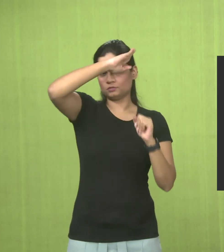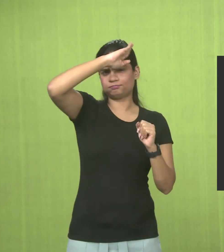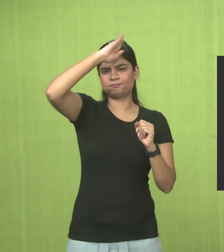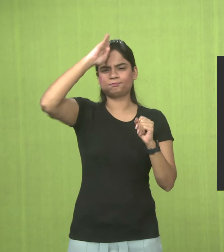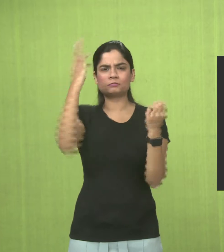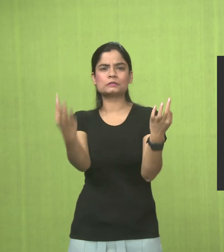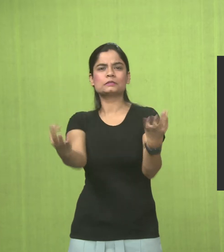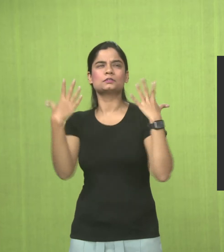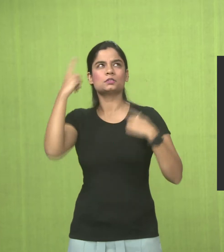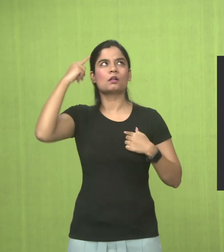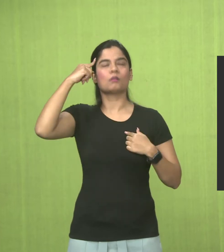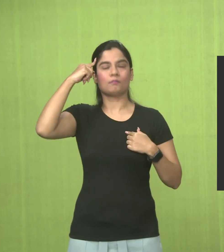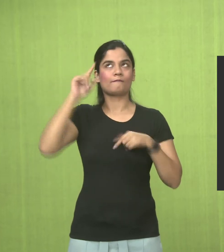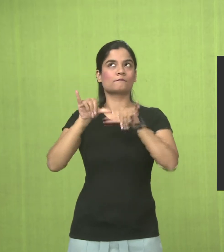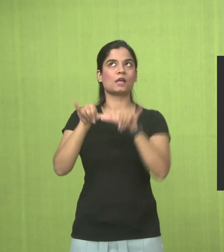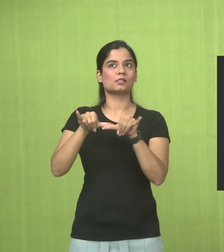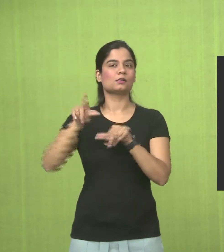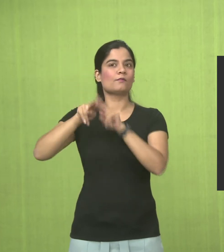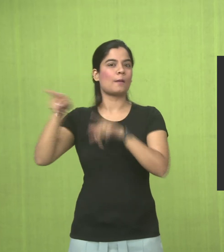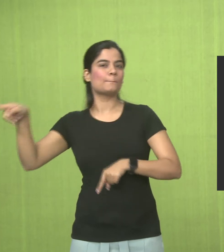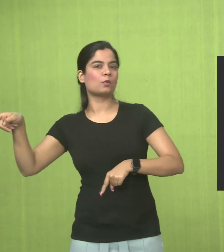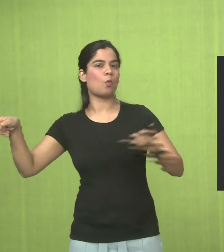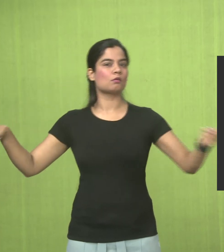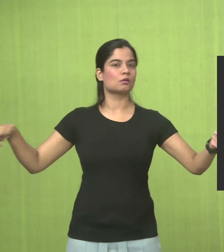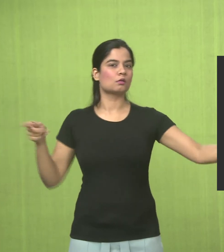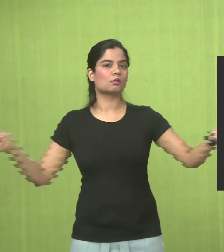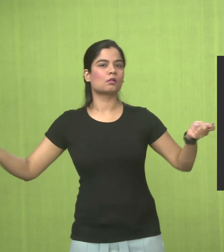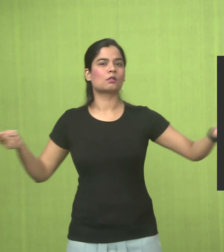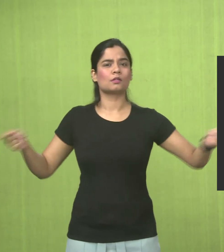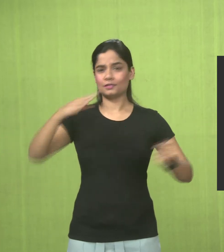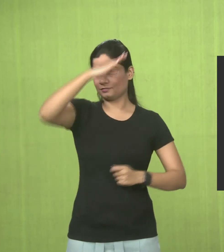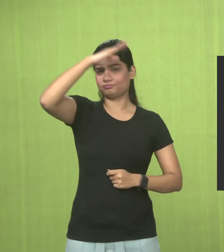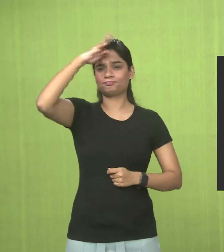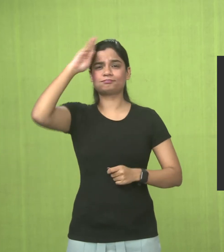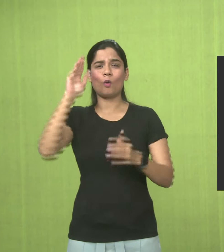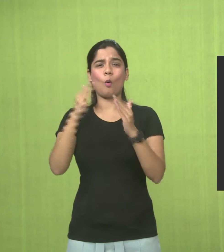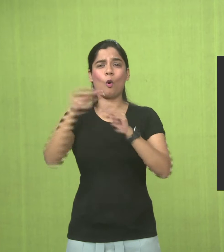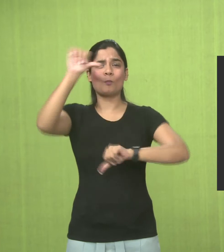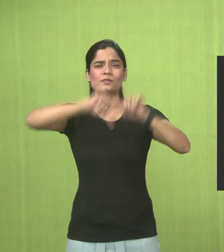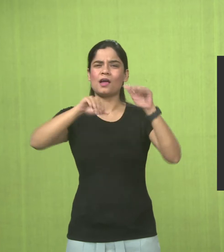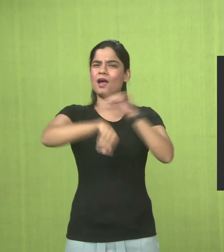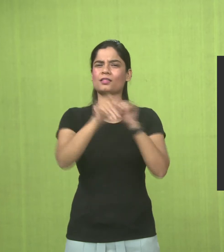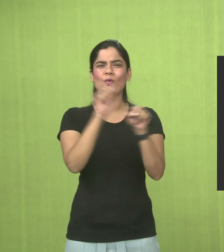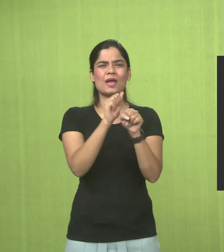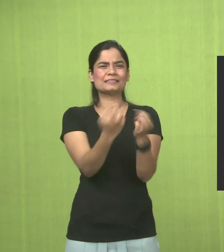Your mind is working in a multidisciplinary approach, and that's what you learn from home science. Home